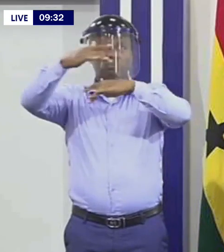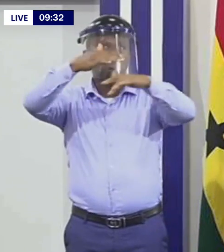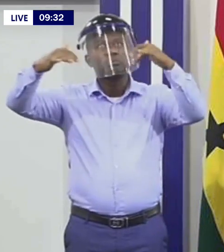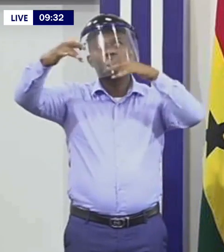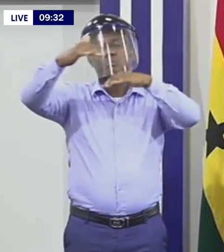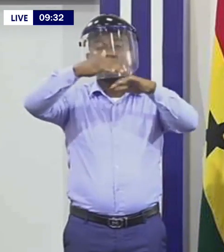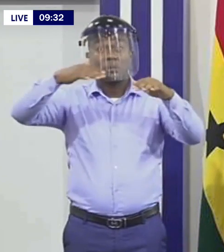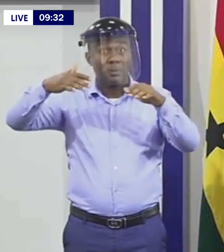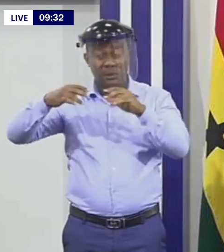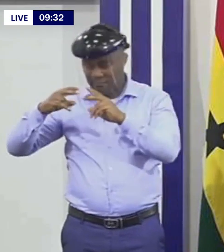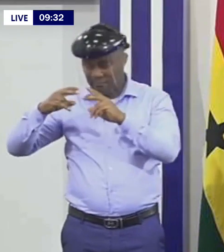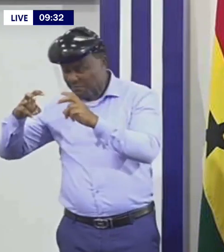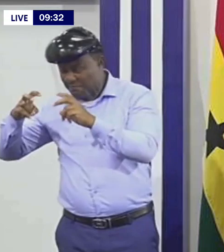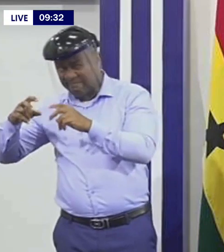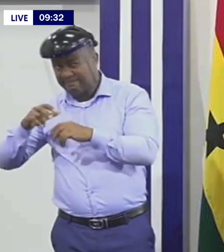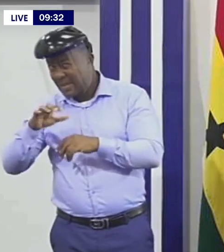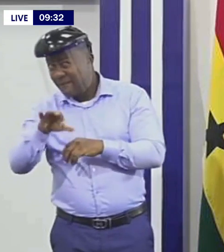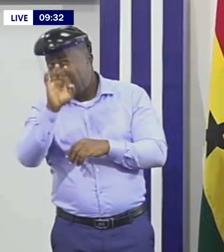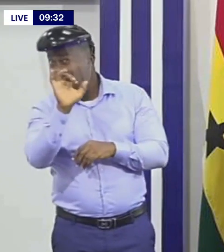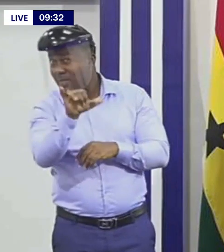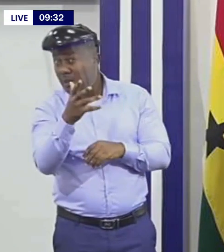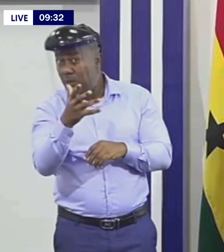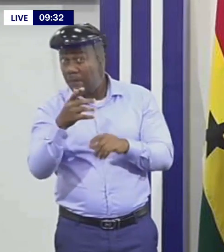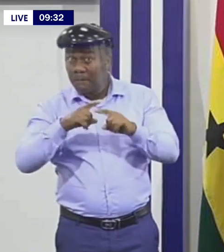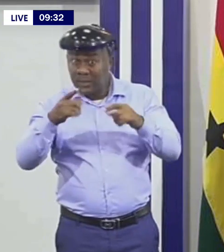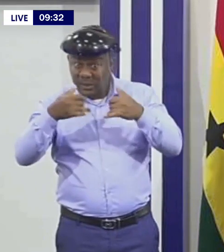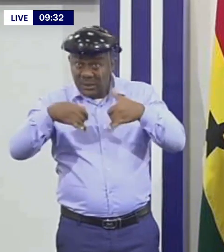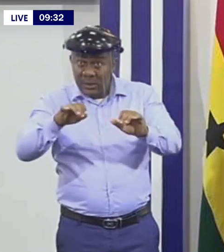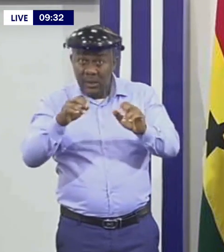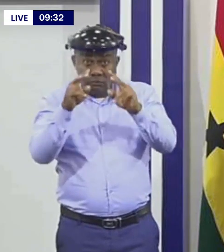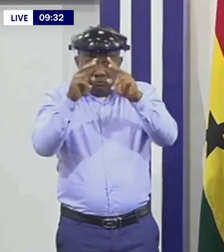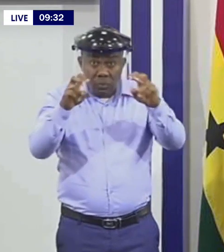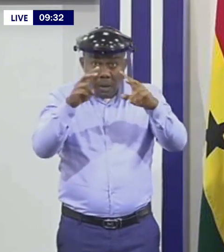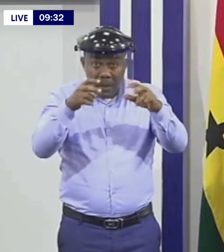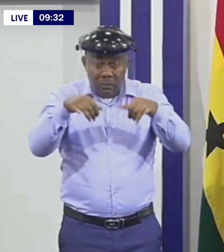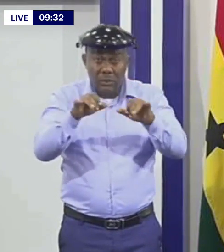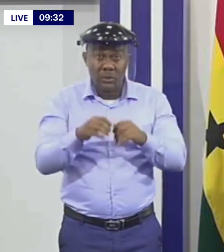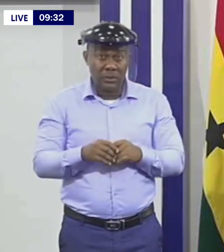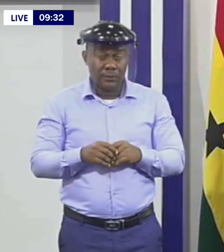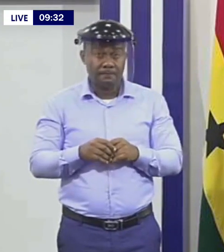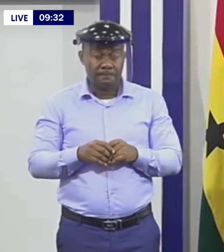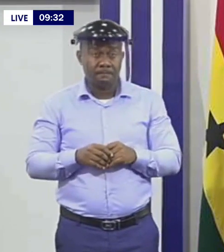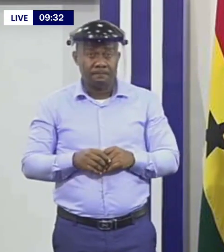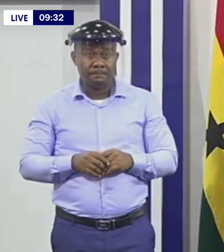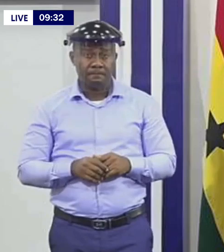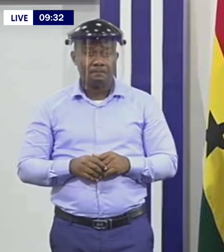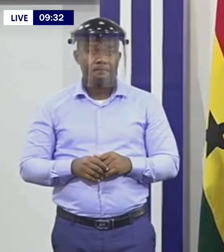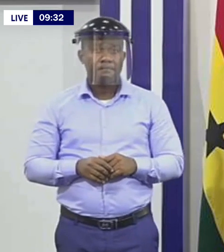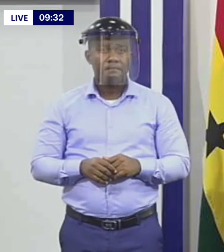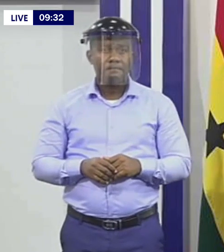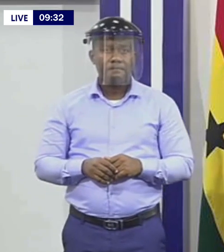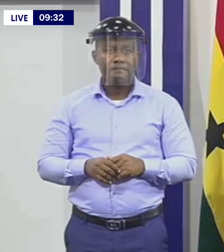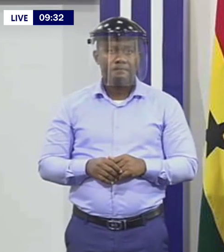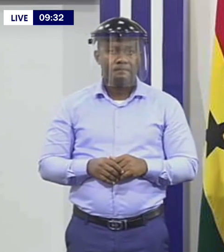then there's still the research is ongoing. There have been instances where fecal shedding has been